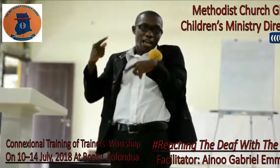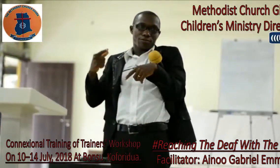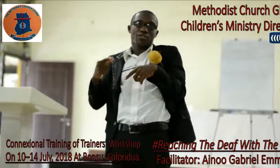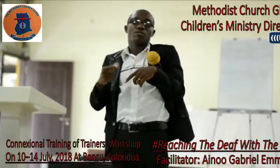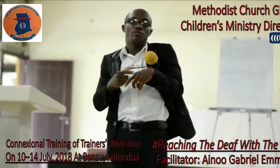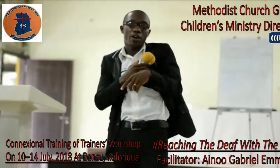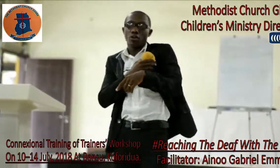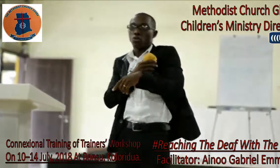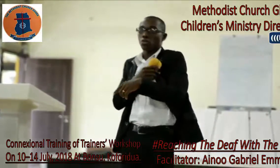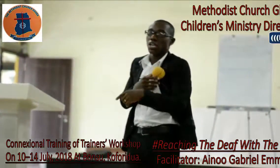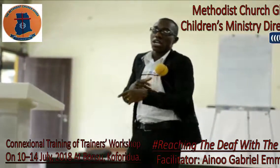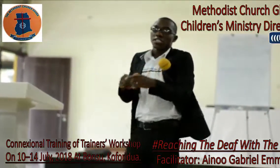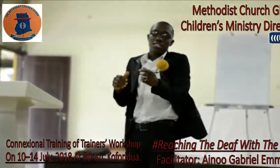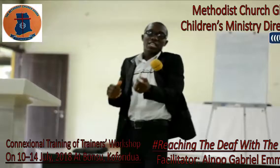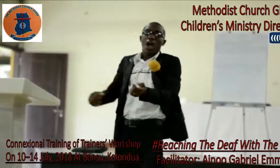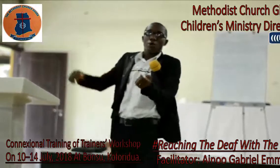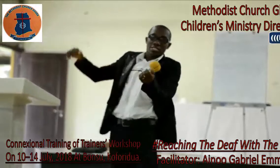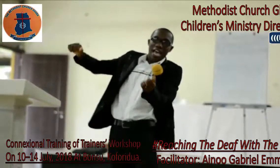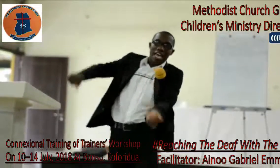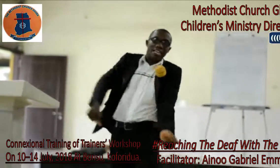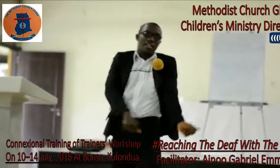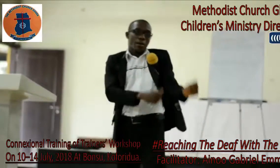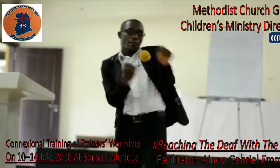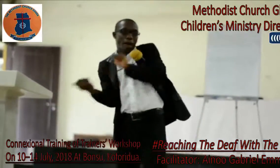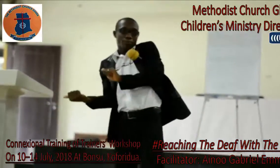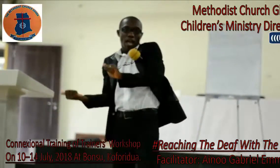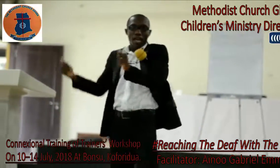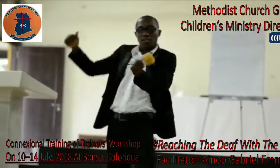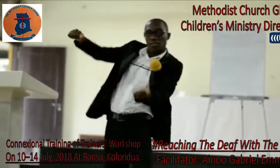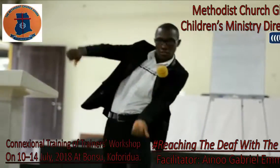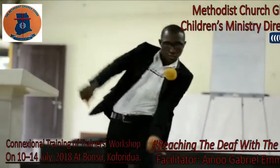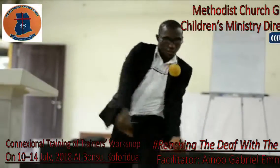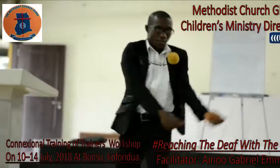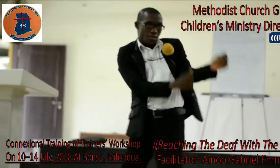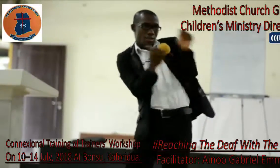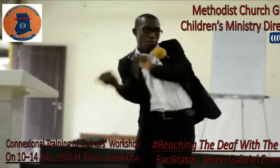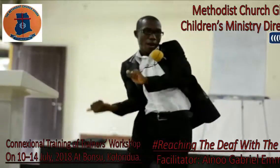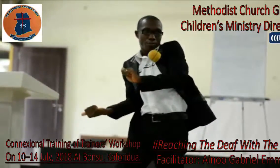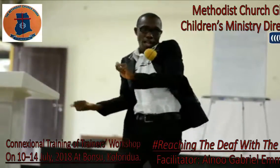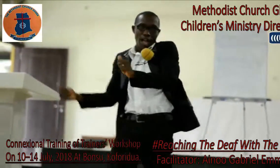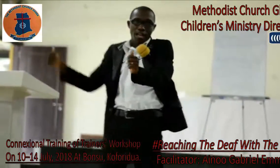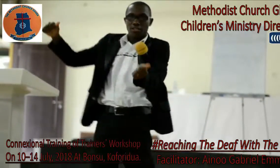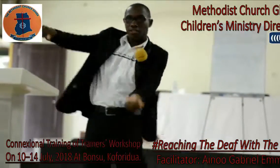lives. Very good. This is how we sign baptize. Baptize.